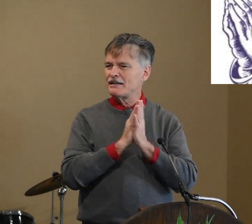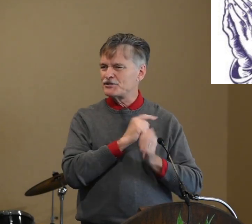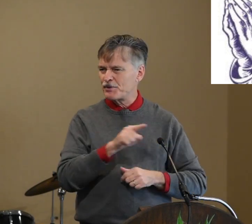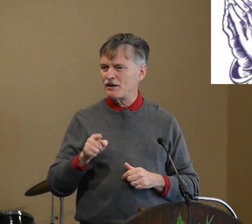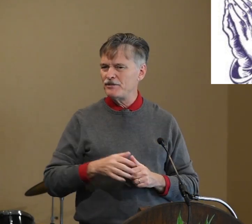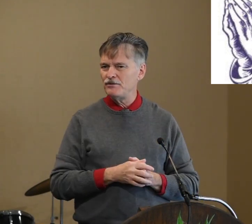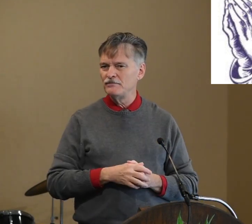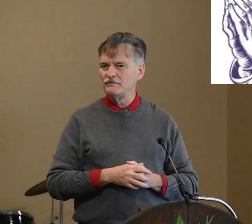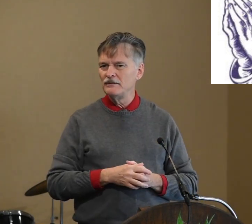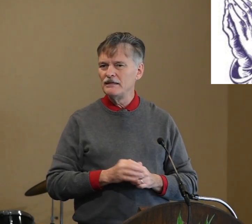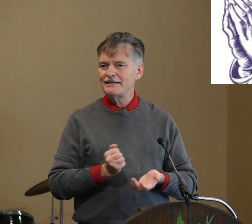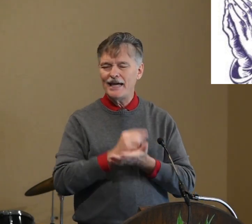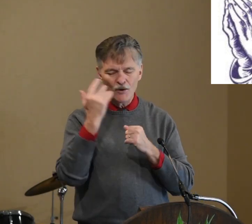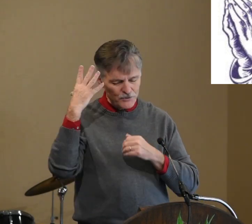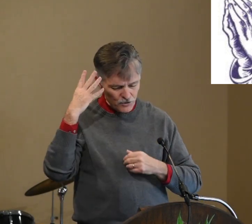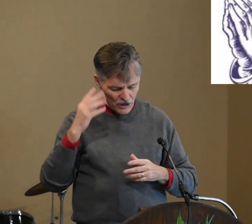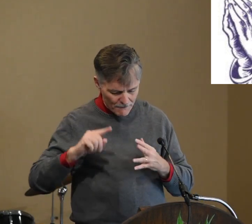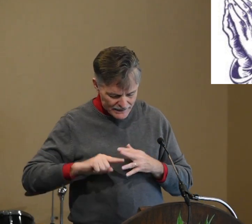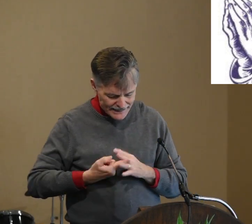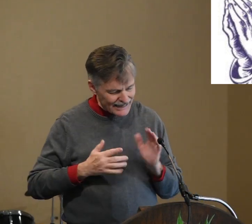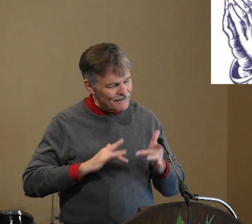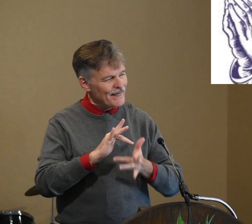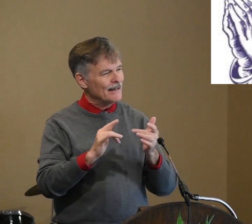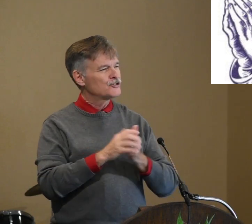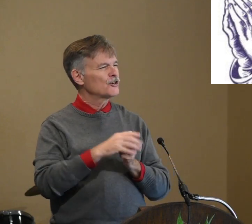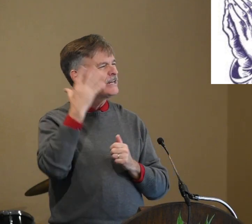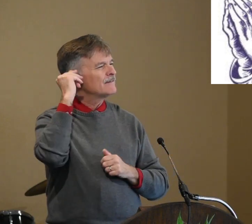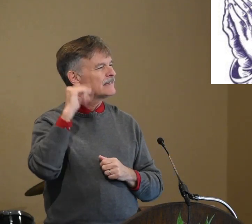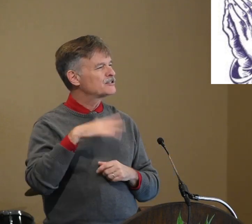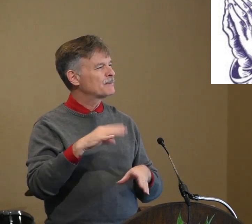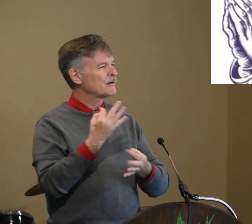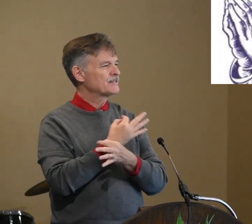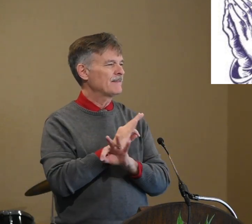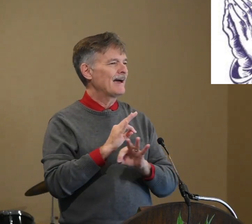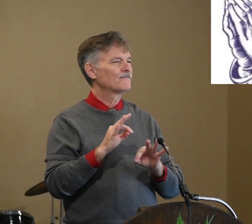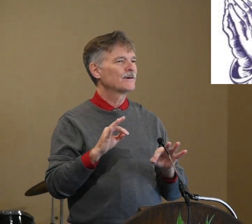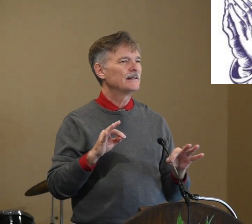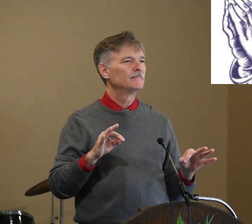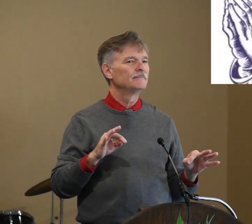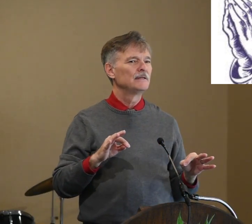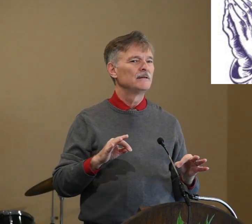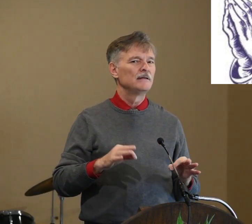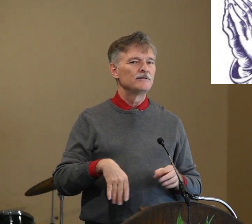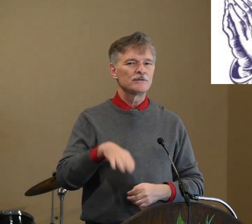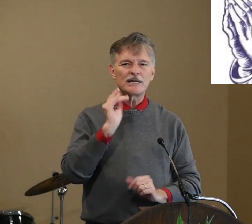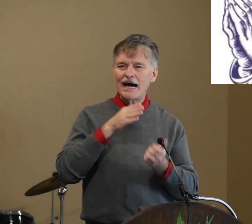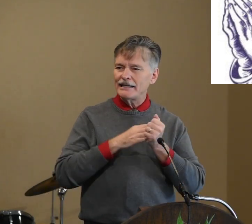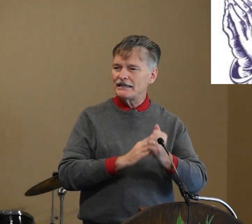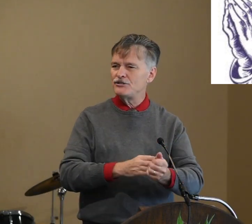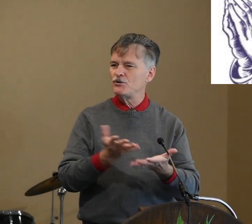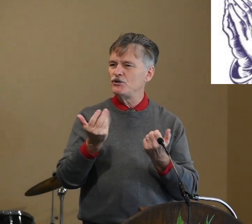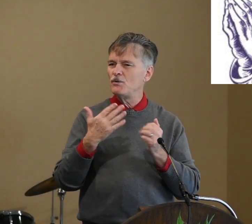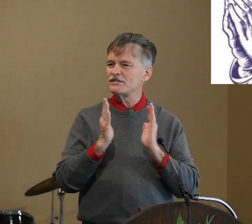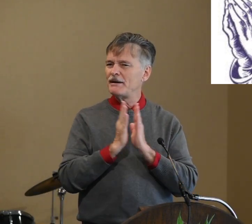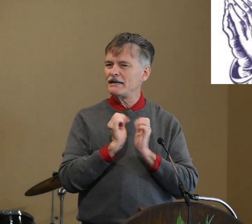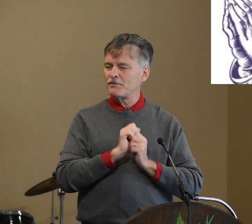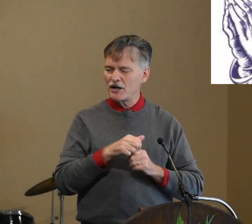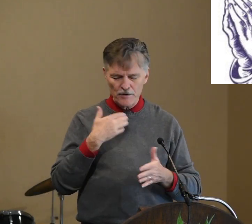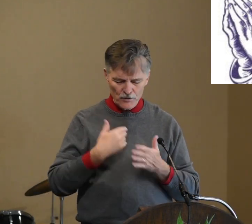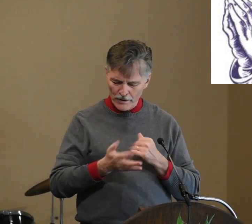us pray with you to help you begin that journey of experiencing that freedom. So as God leads you and you want somebody to pray with you,